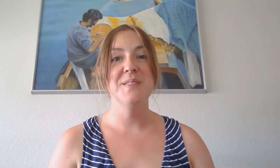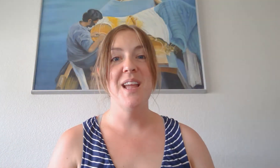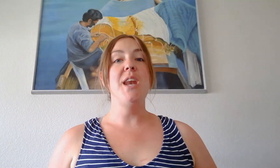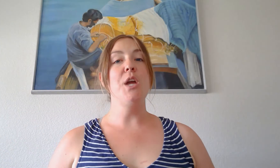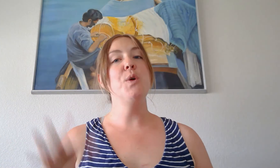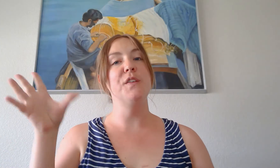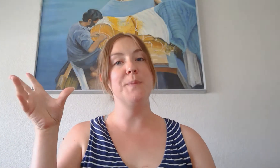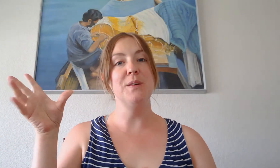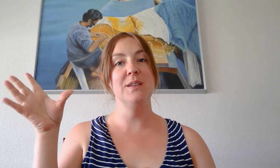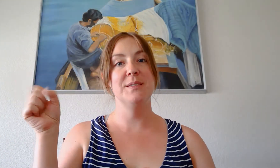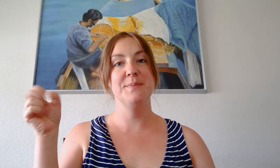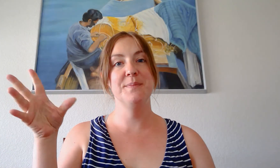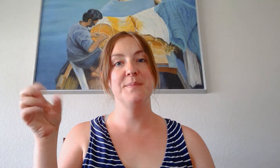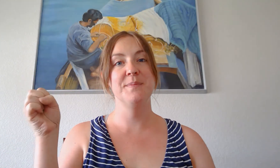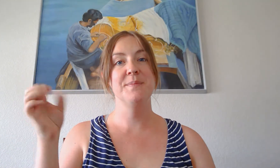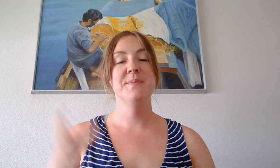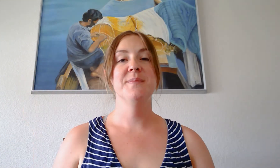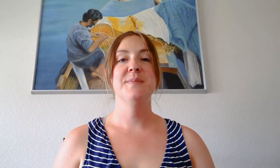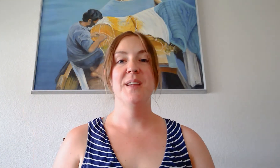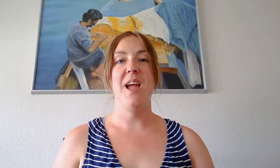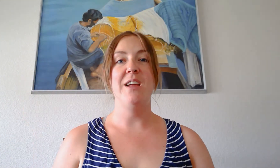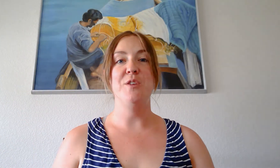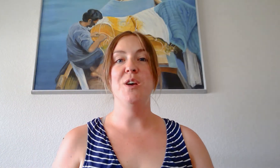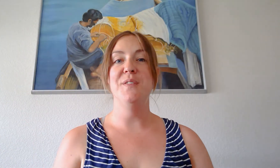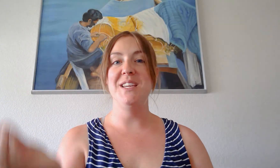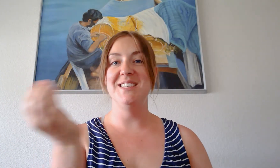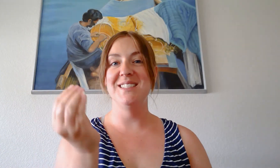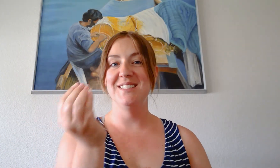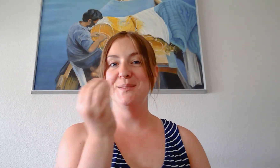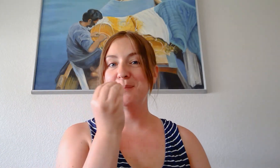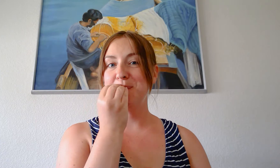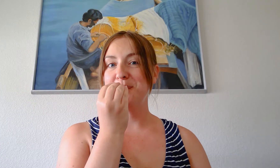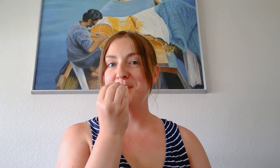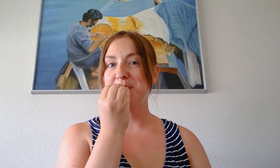Now you have milk and you have eat.